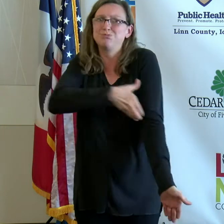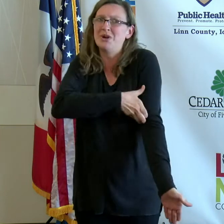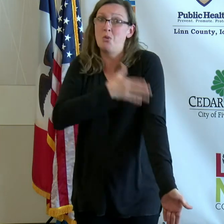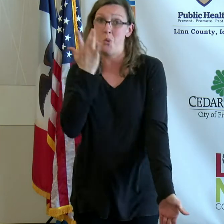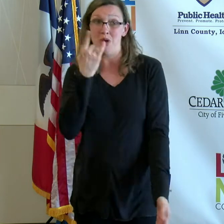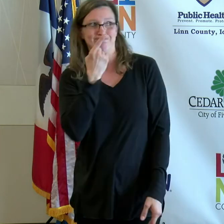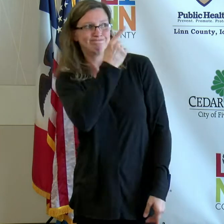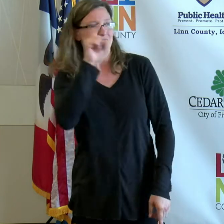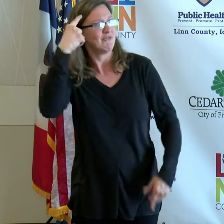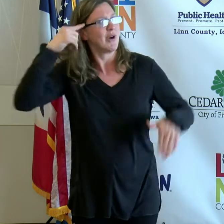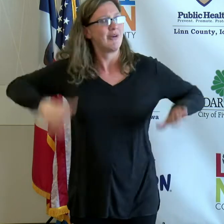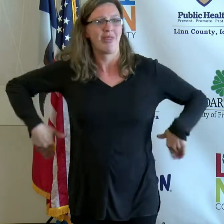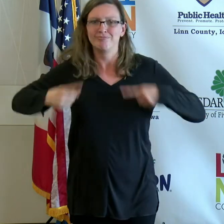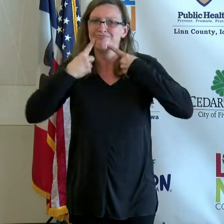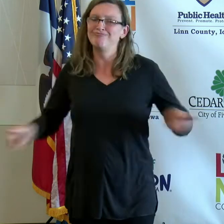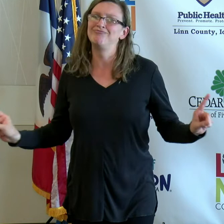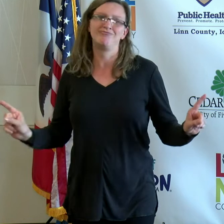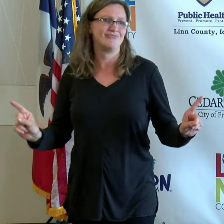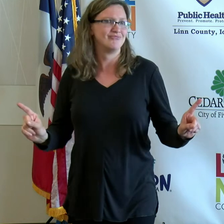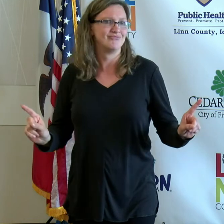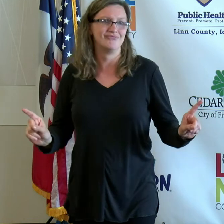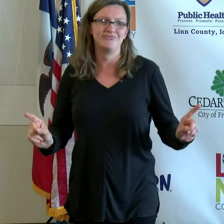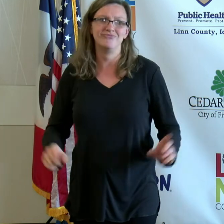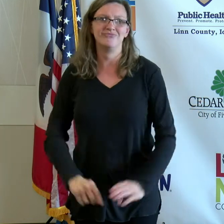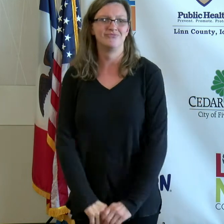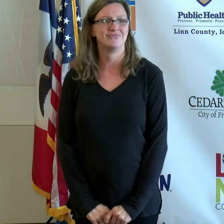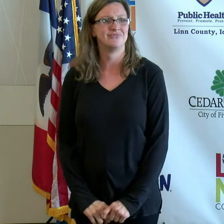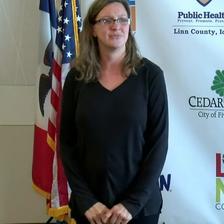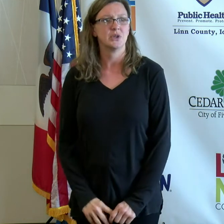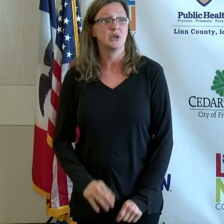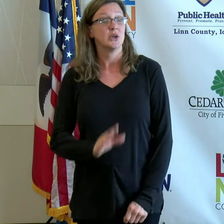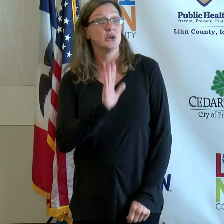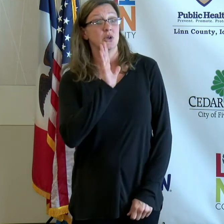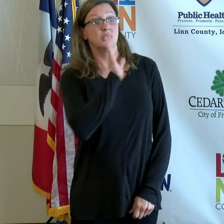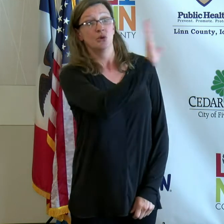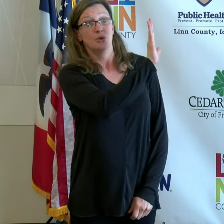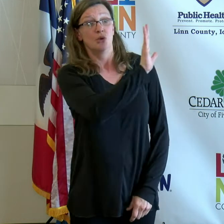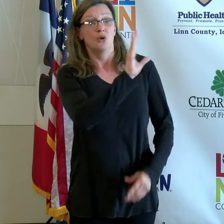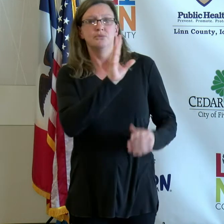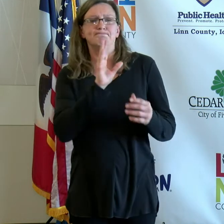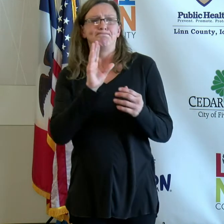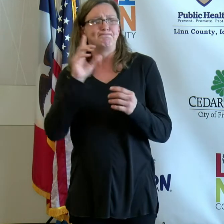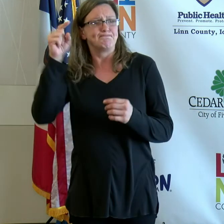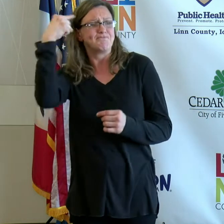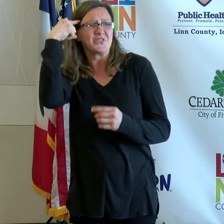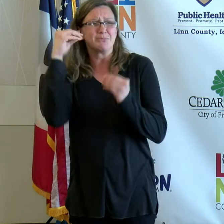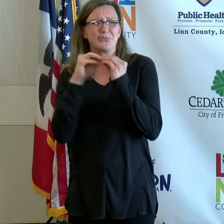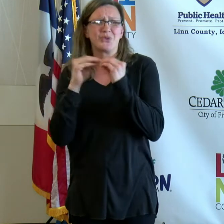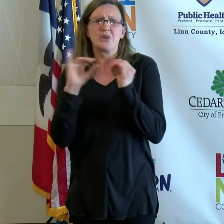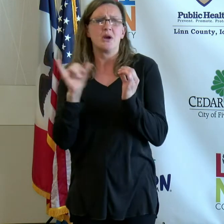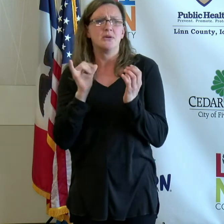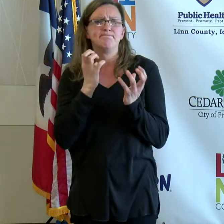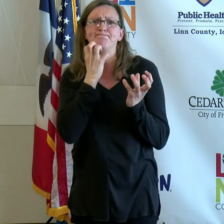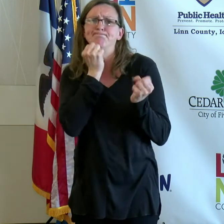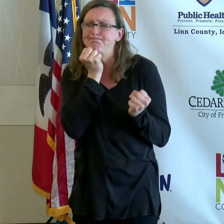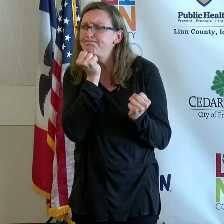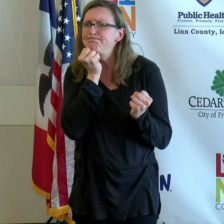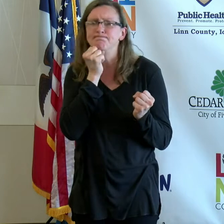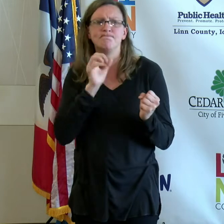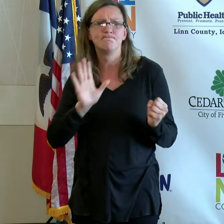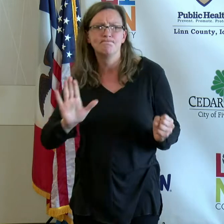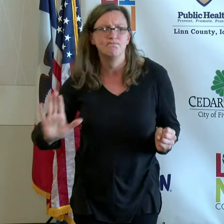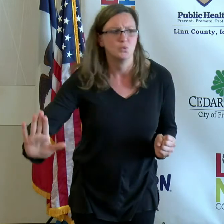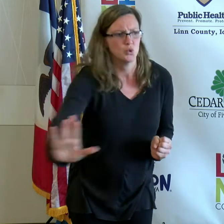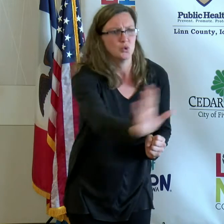best interests of Iowans at heart, and many of the actions she's taken are equivalent to a stay-at-home or a